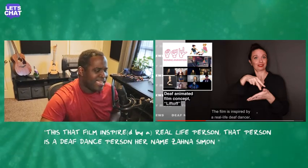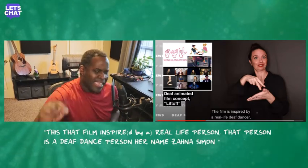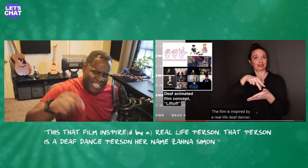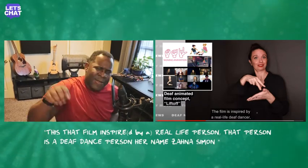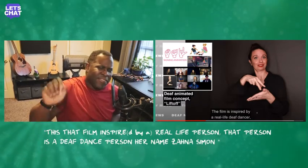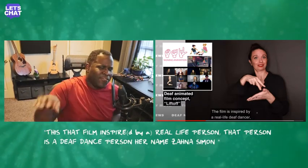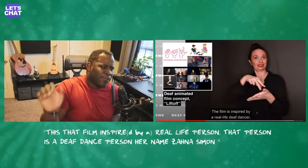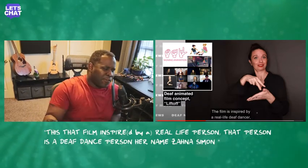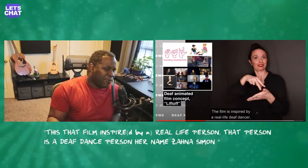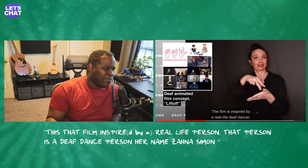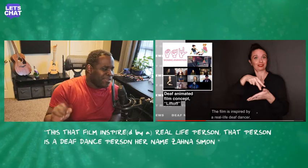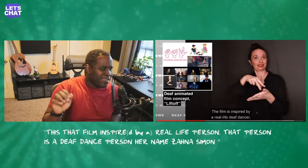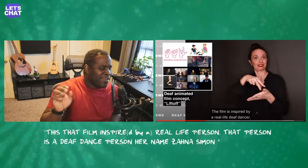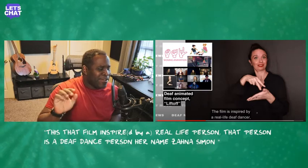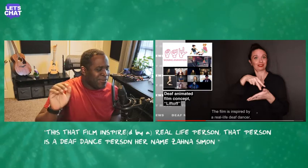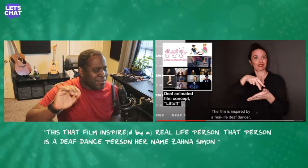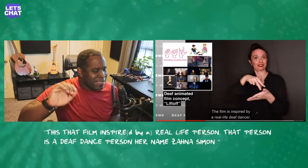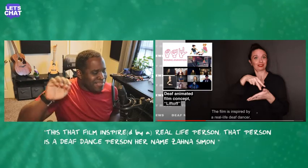more of like,